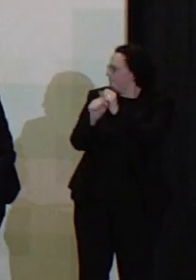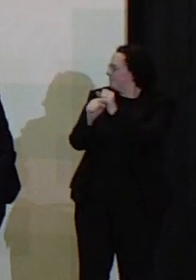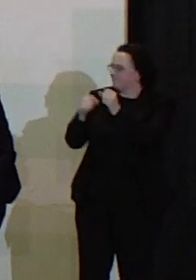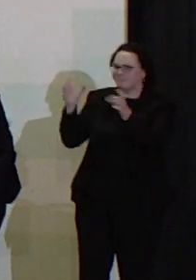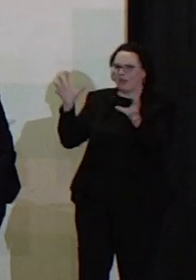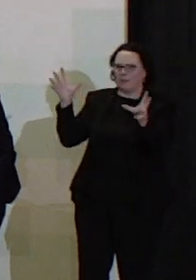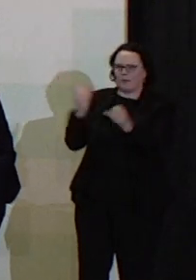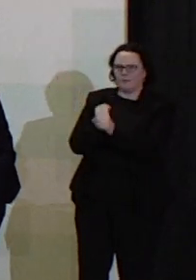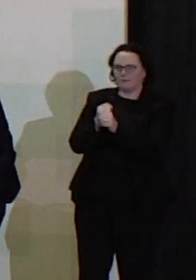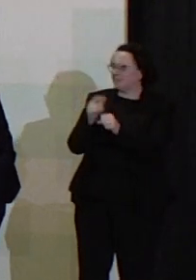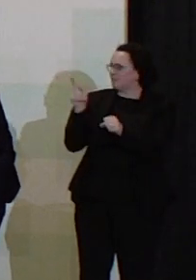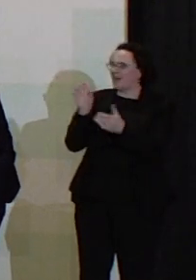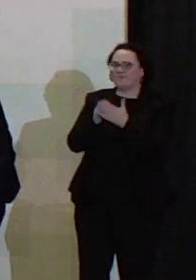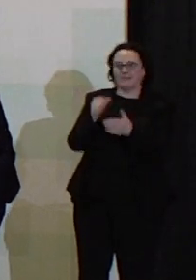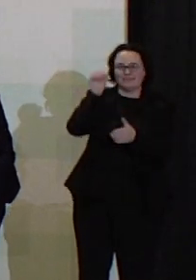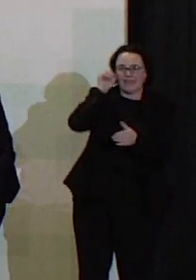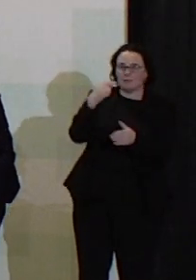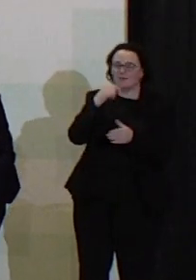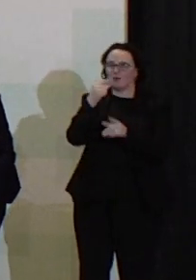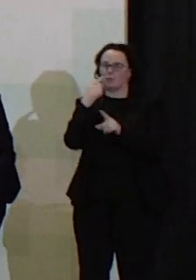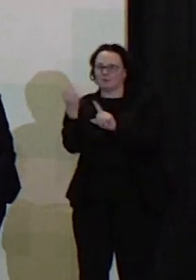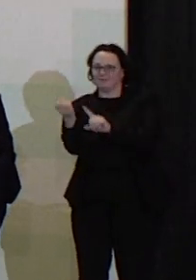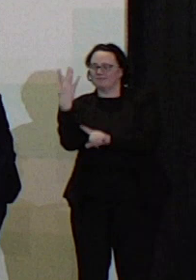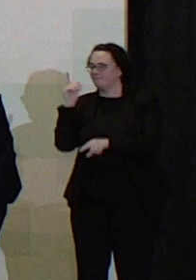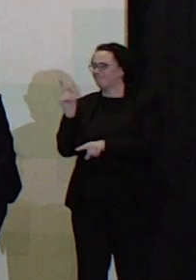We have sound but no sight.